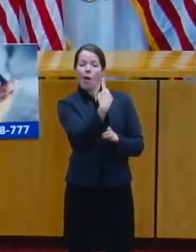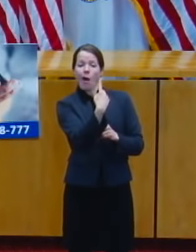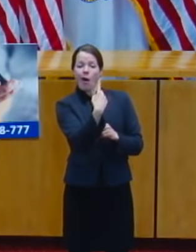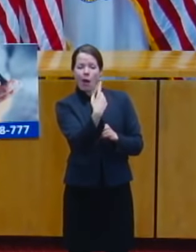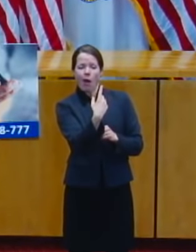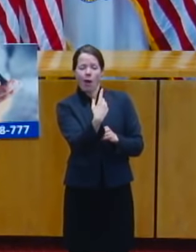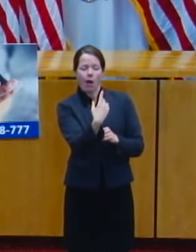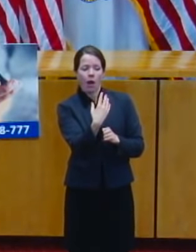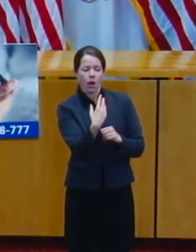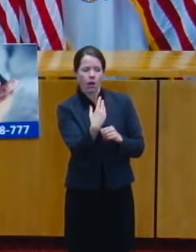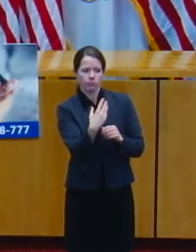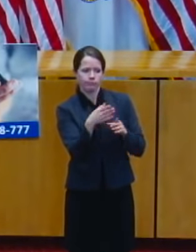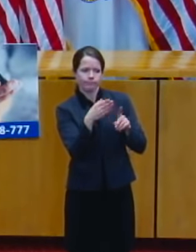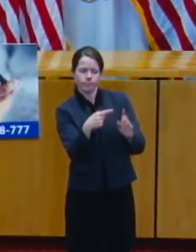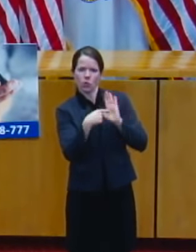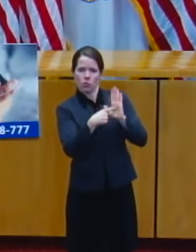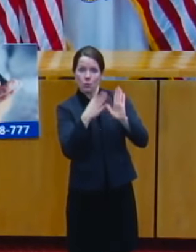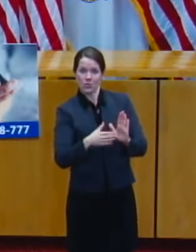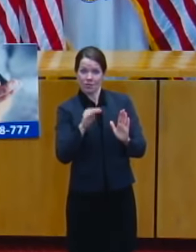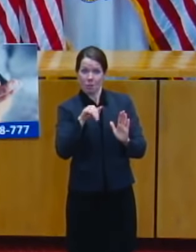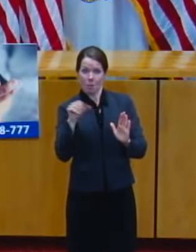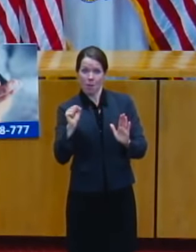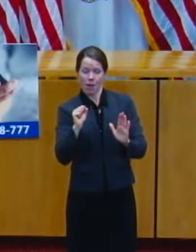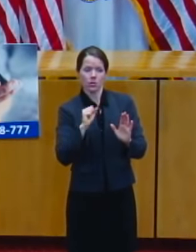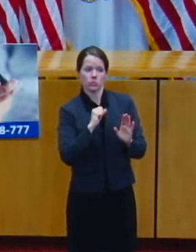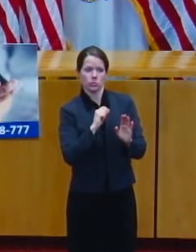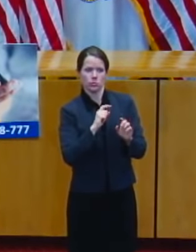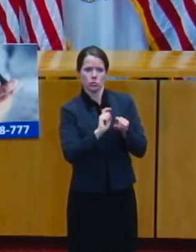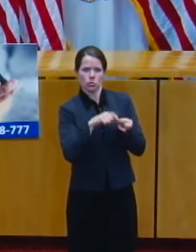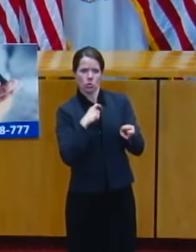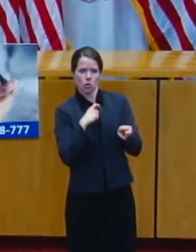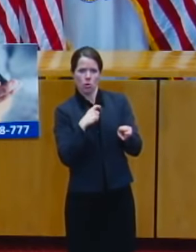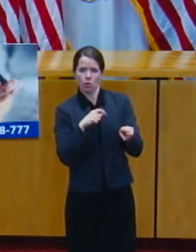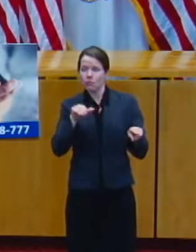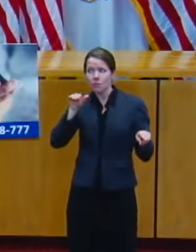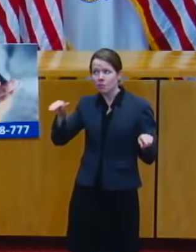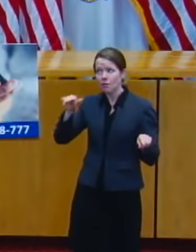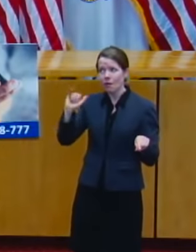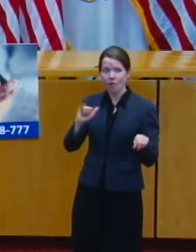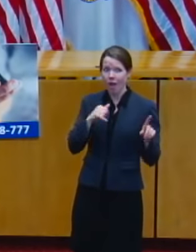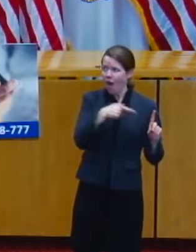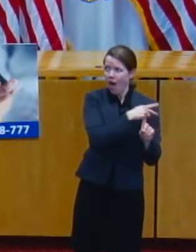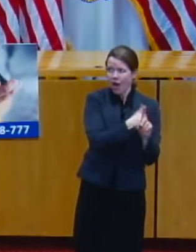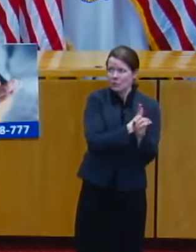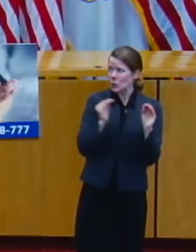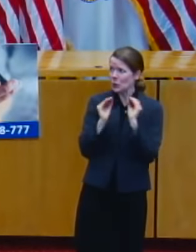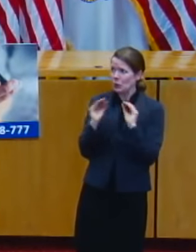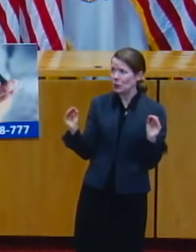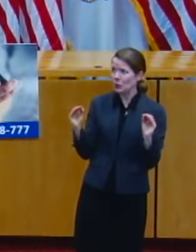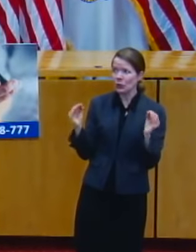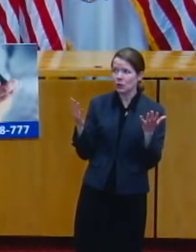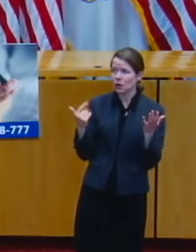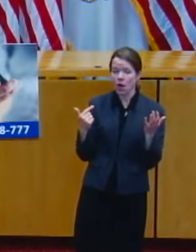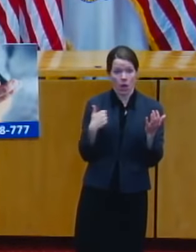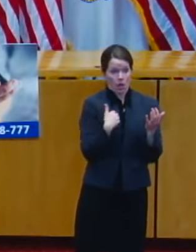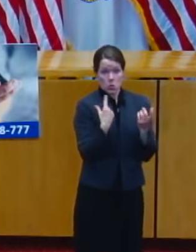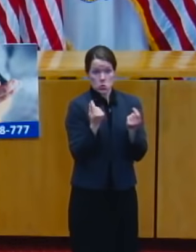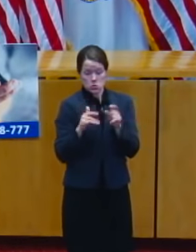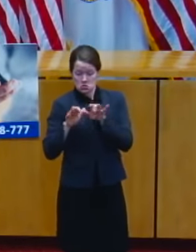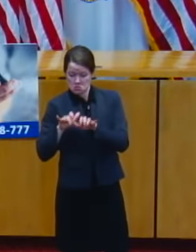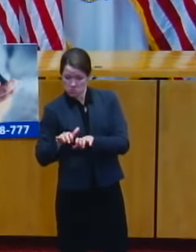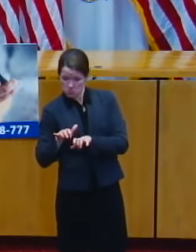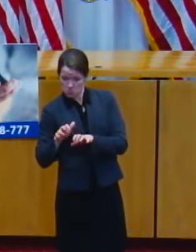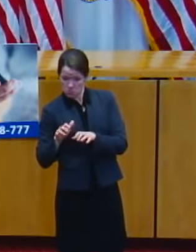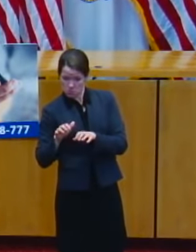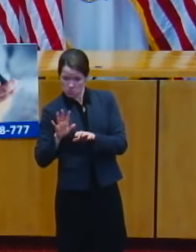their PPE allotment, and I can sort of look it up and say, nope, on 4/4, 1,800 masks were sent out.